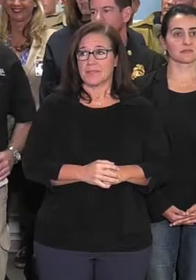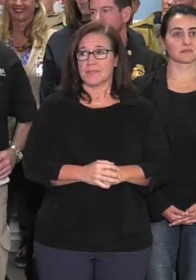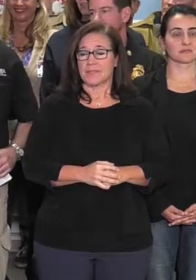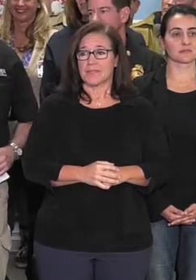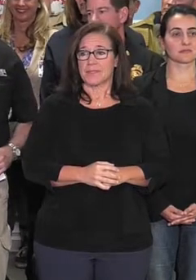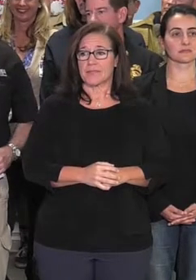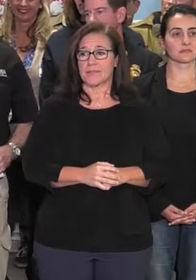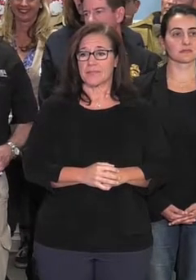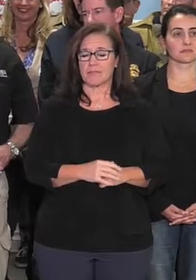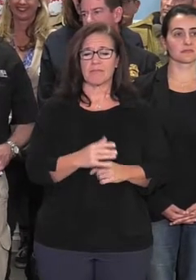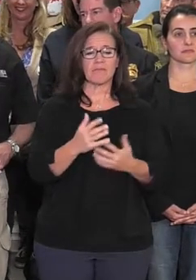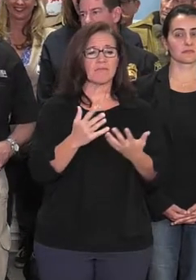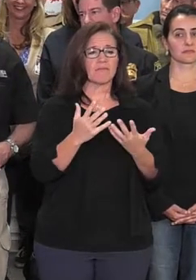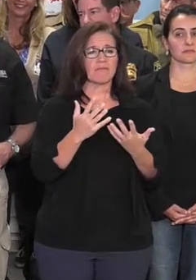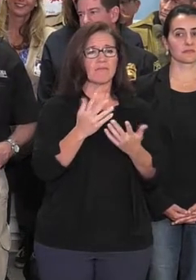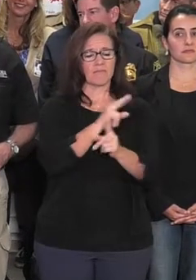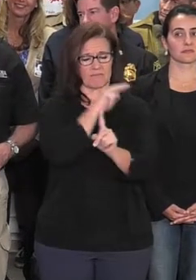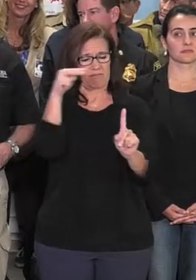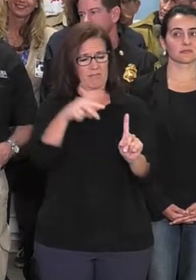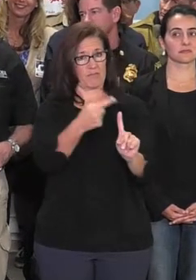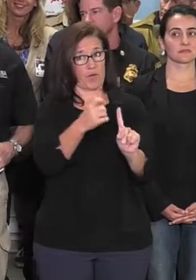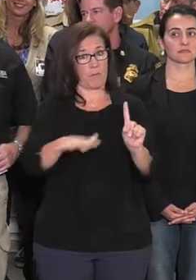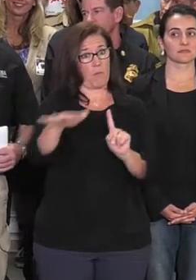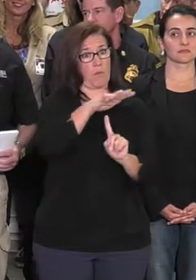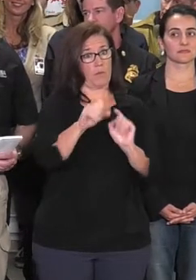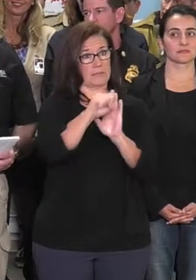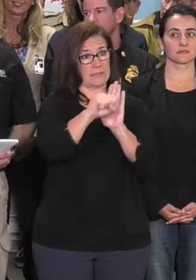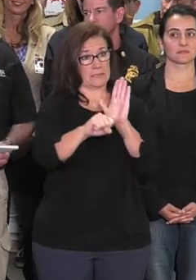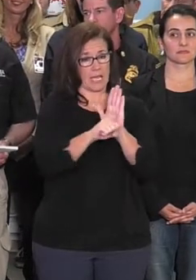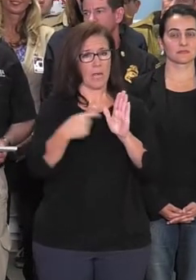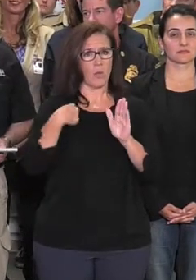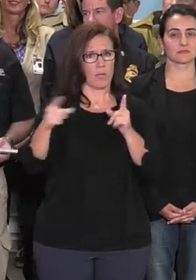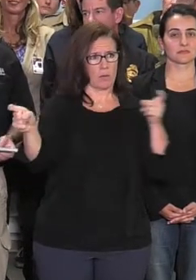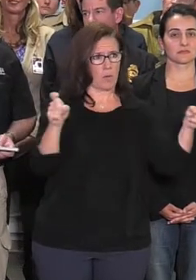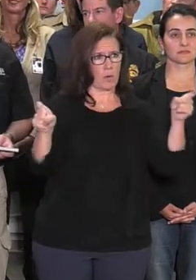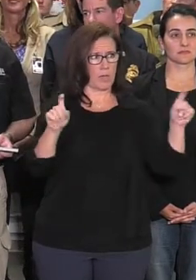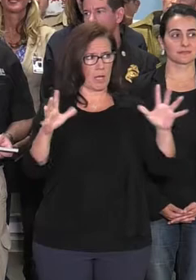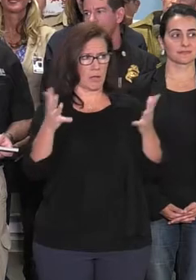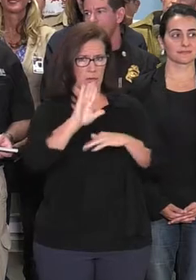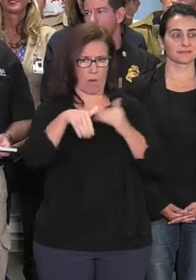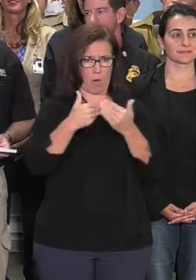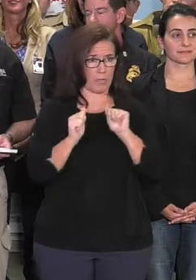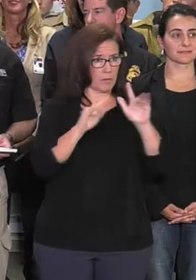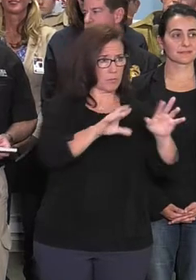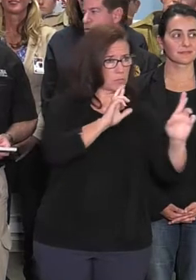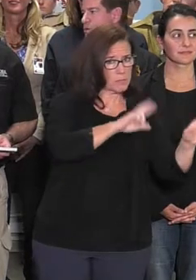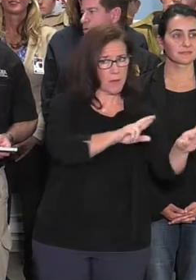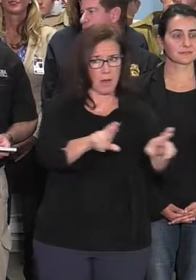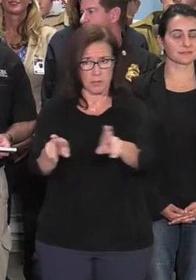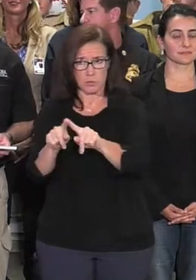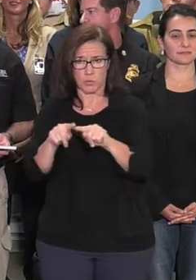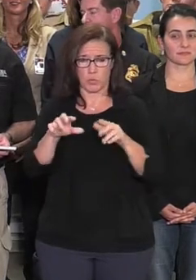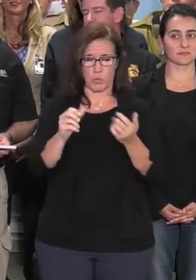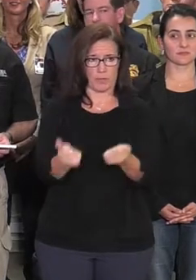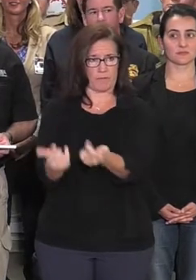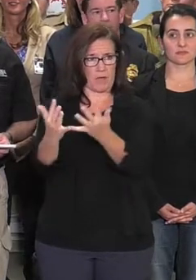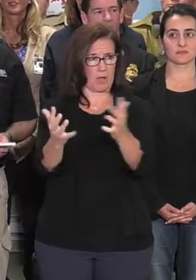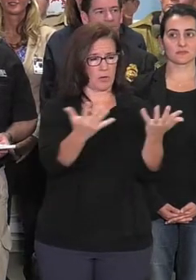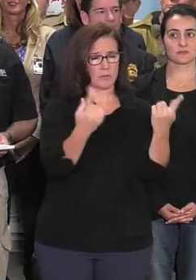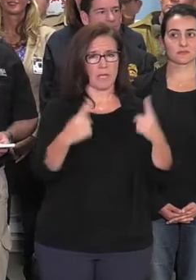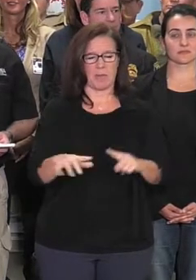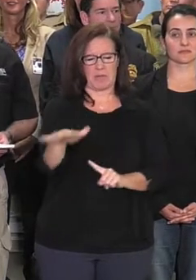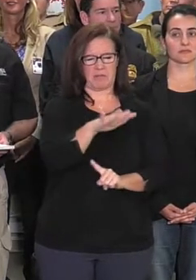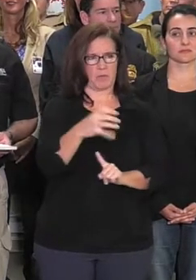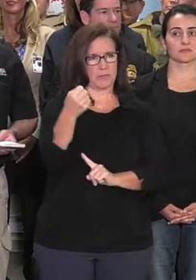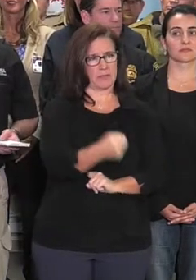from a statewide perspective, we've been coordinating the overall response to all the fires that have been taking place here in the Southern